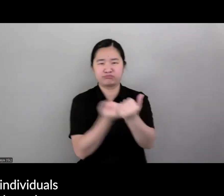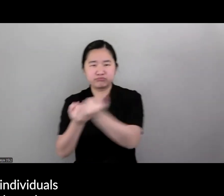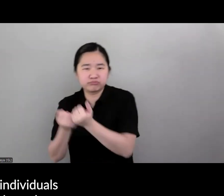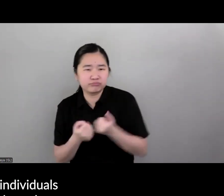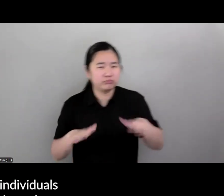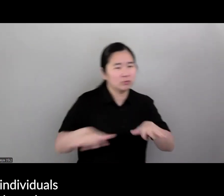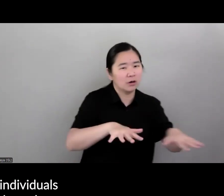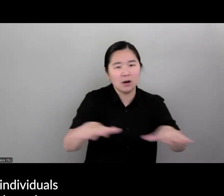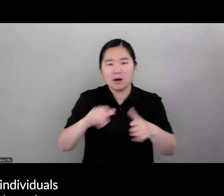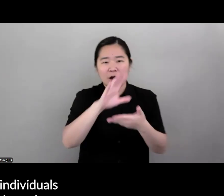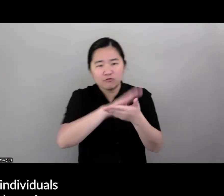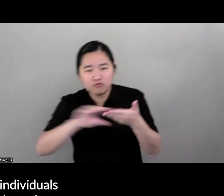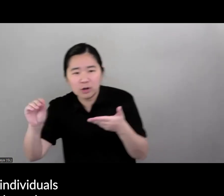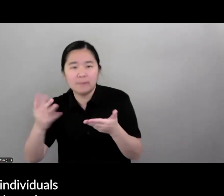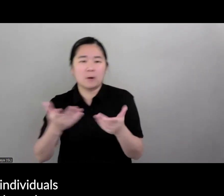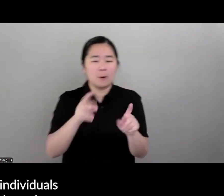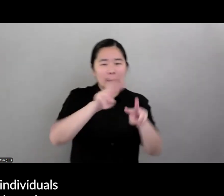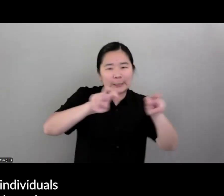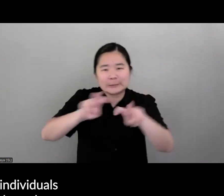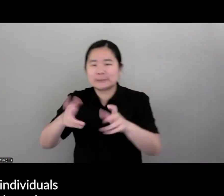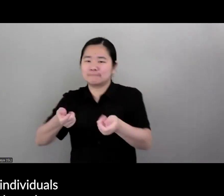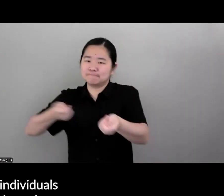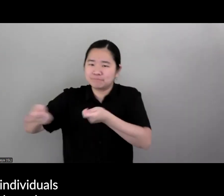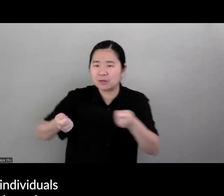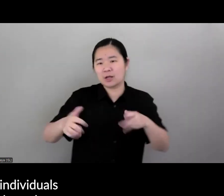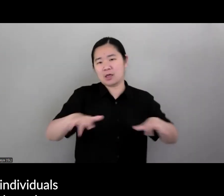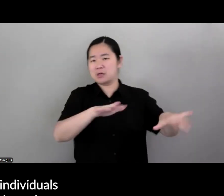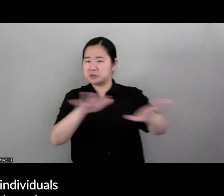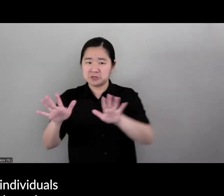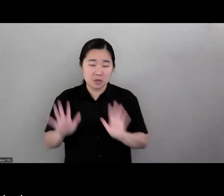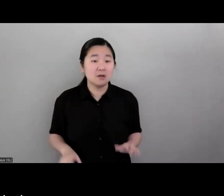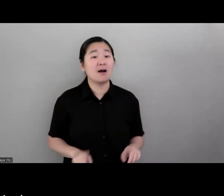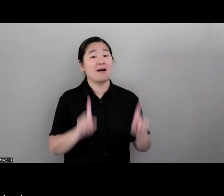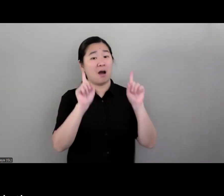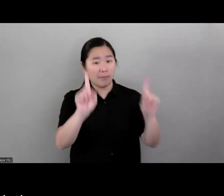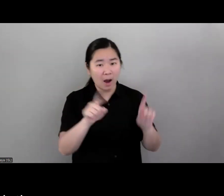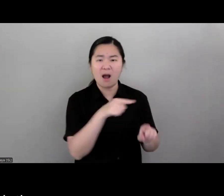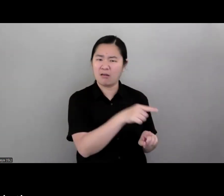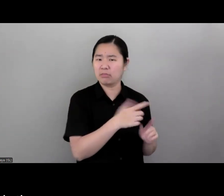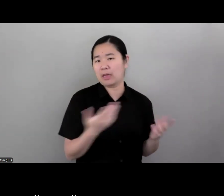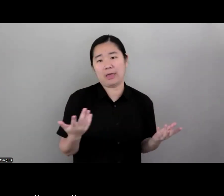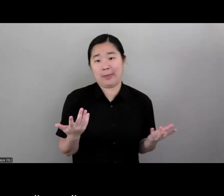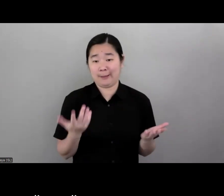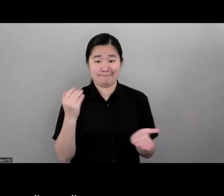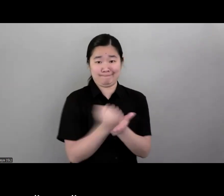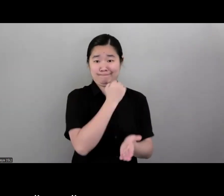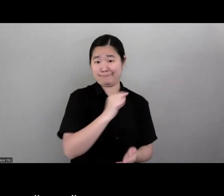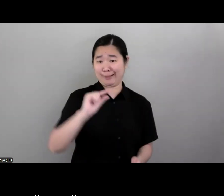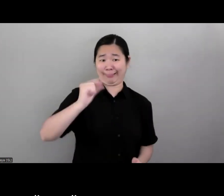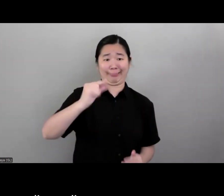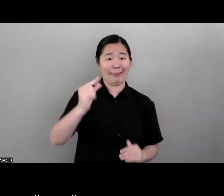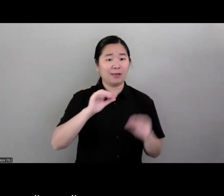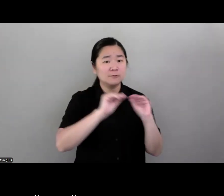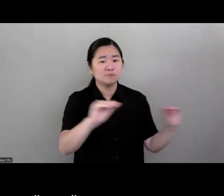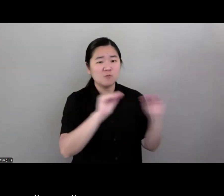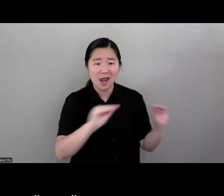community, the level of trust individuals would usually disclose abuse that even sits outside the scope of an organizational